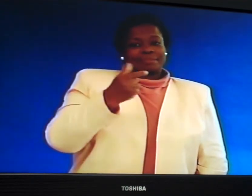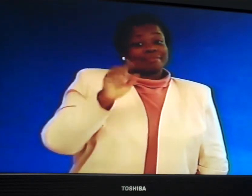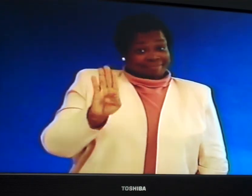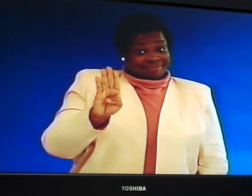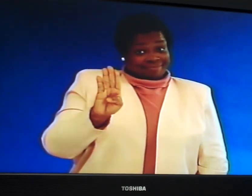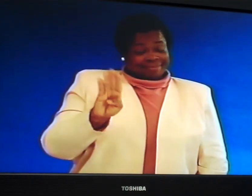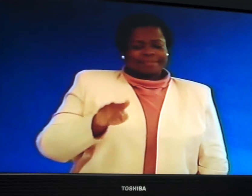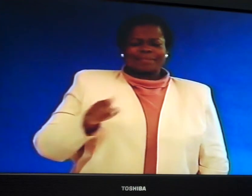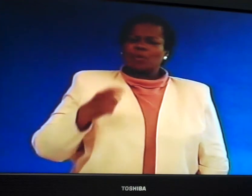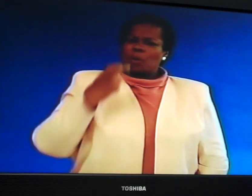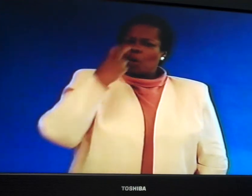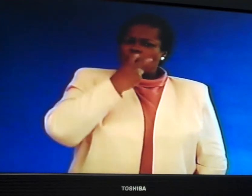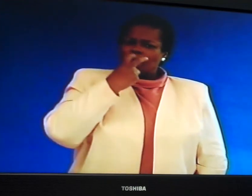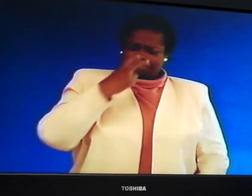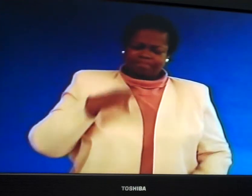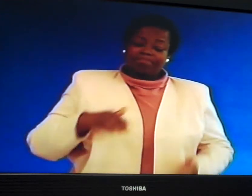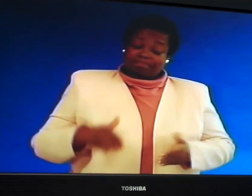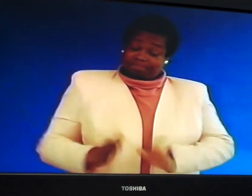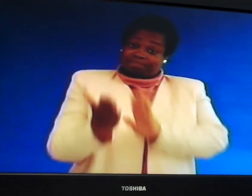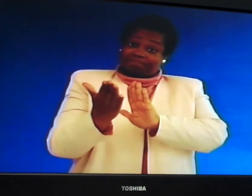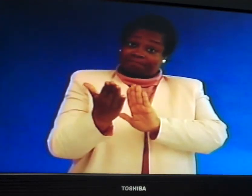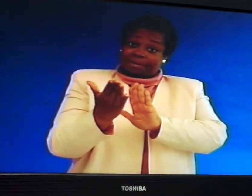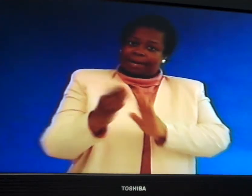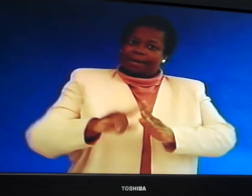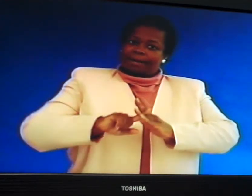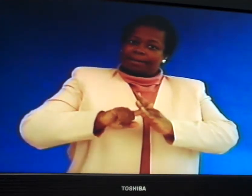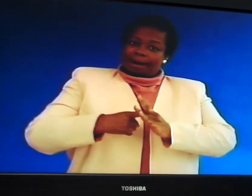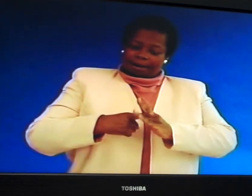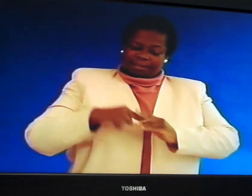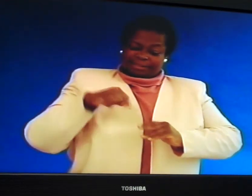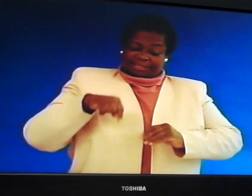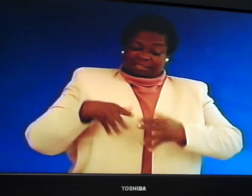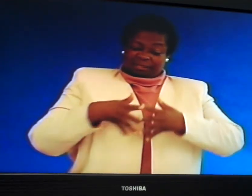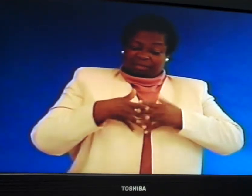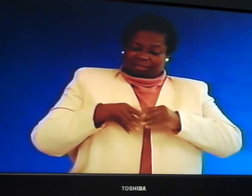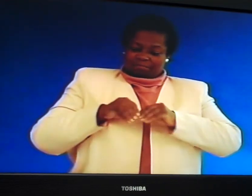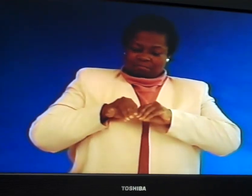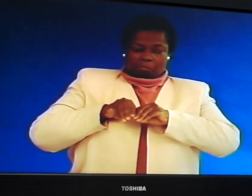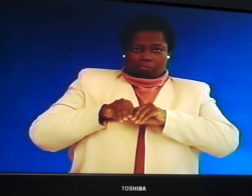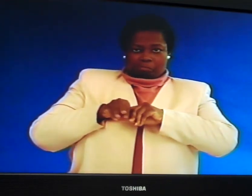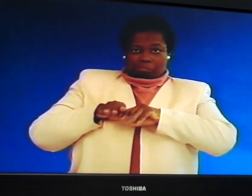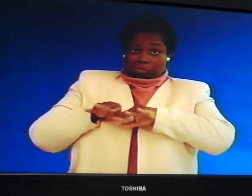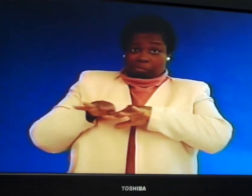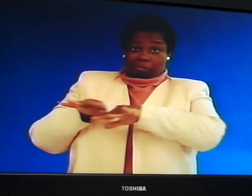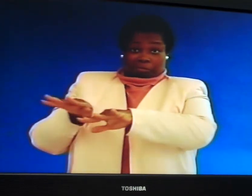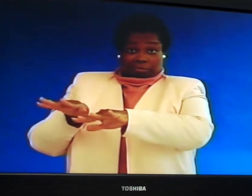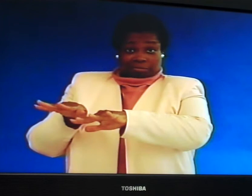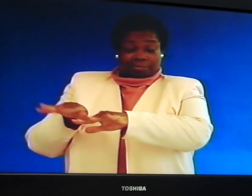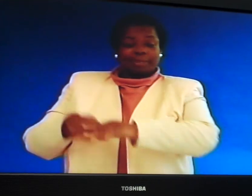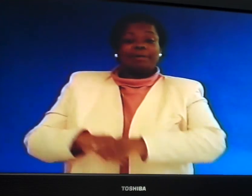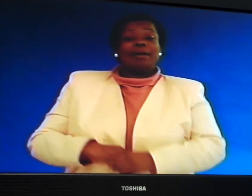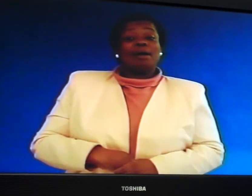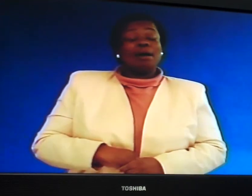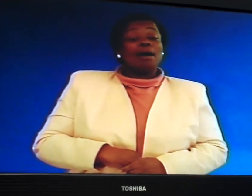Now you will have Alexander Graham Bell. Now he came up with an